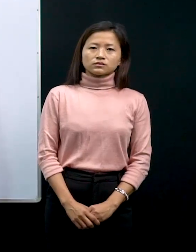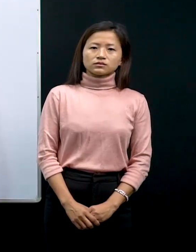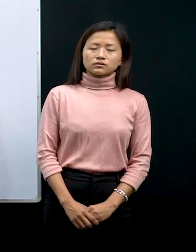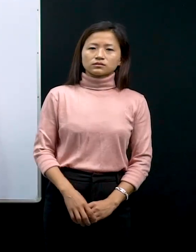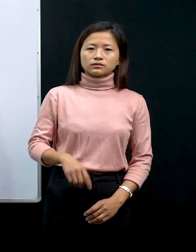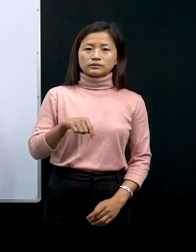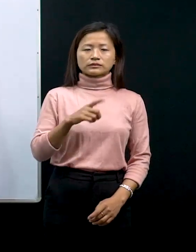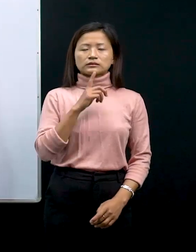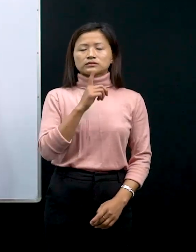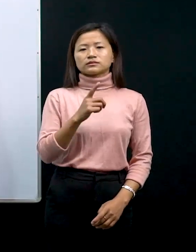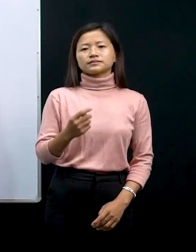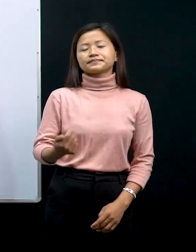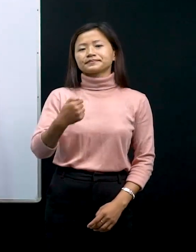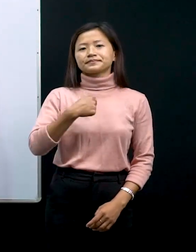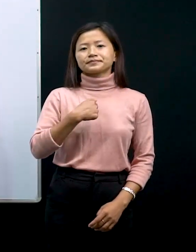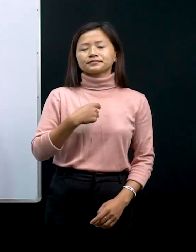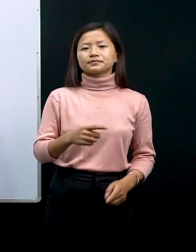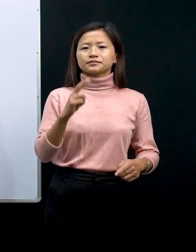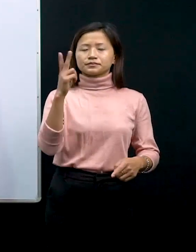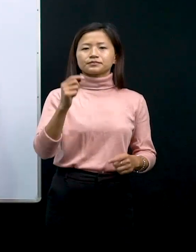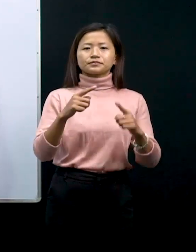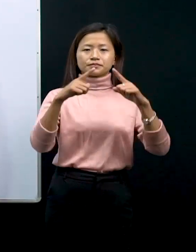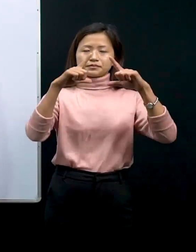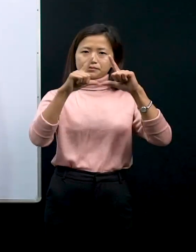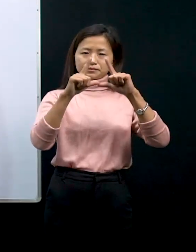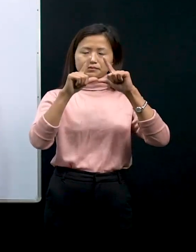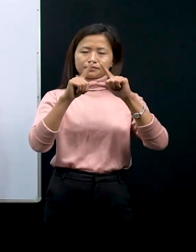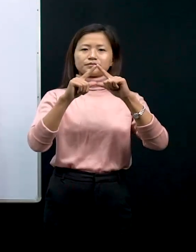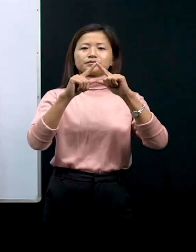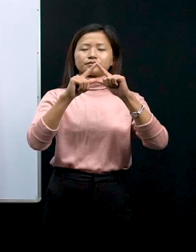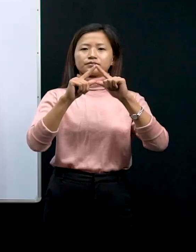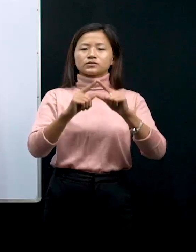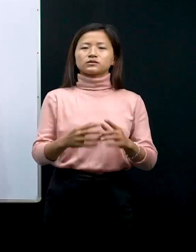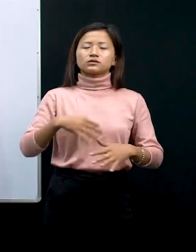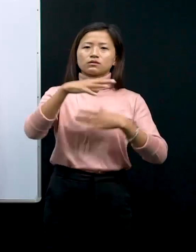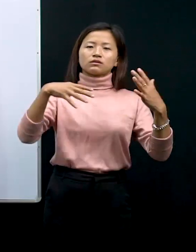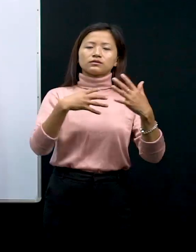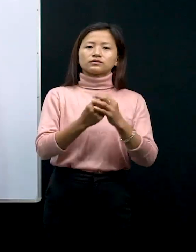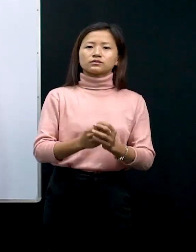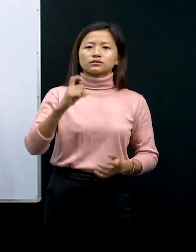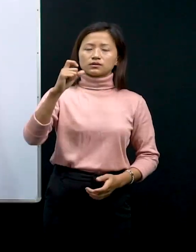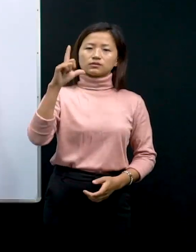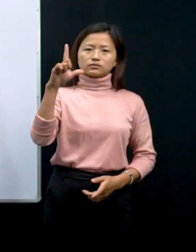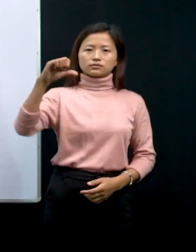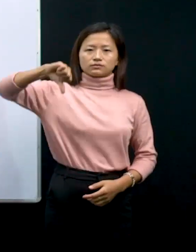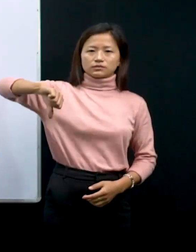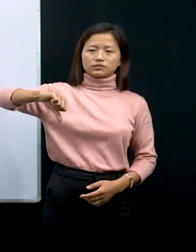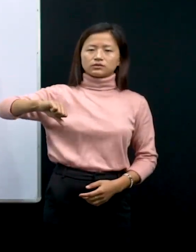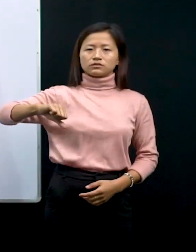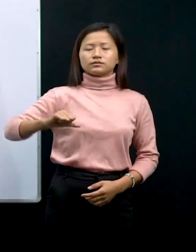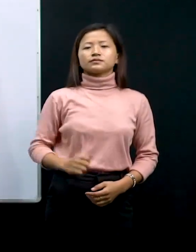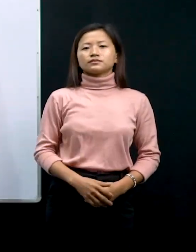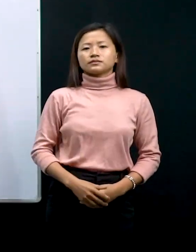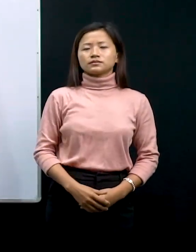Now tell me, these two triangles, I am going to take all of you to class 9. You will learn, right? Concurrence of triangle you learn,